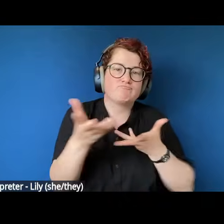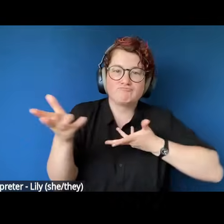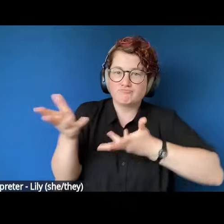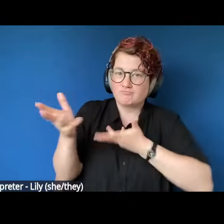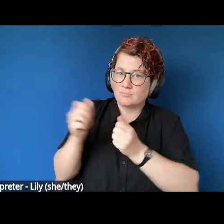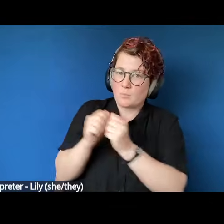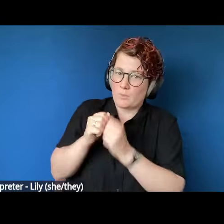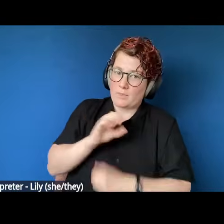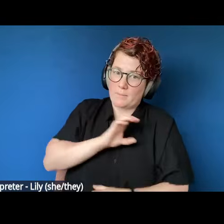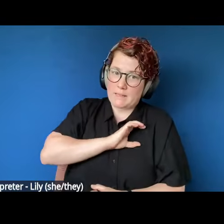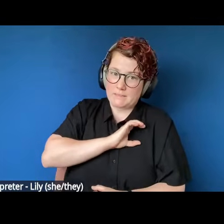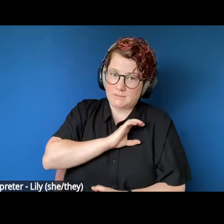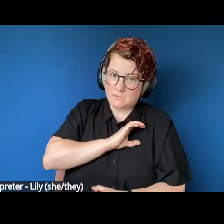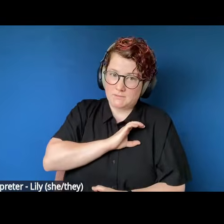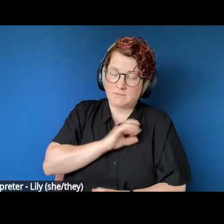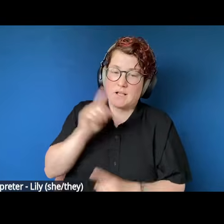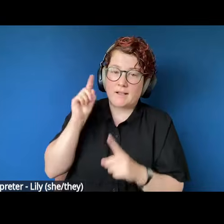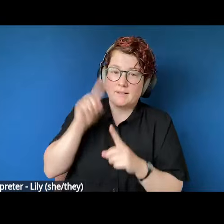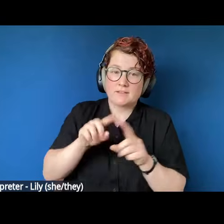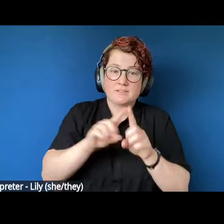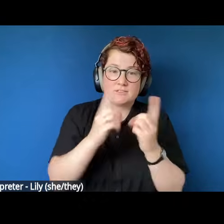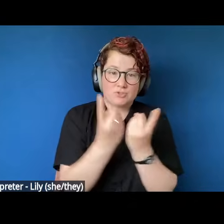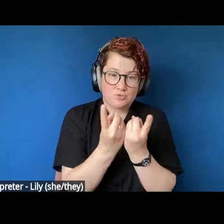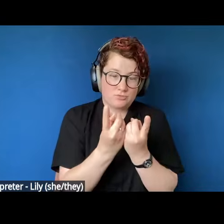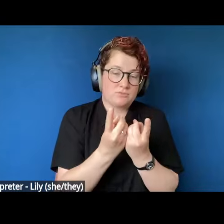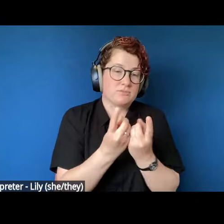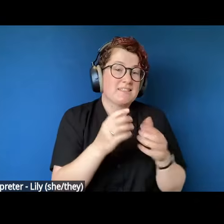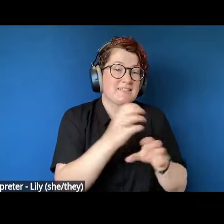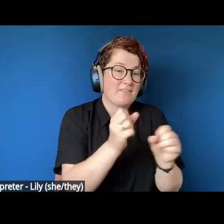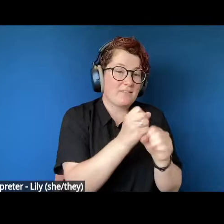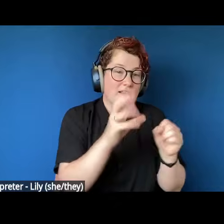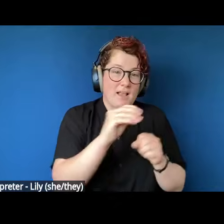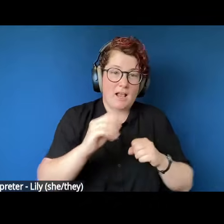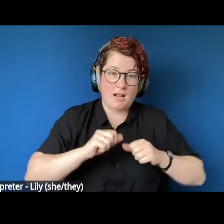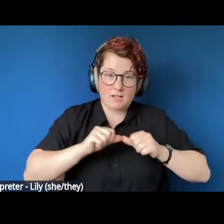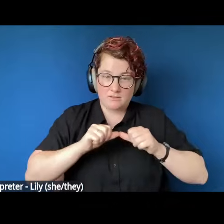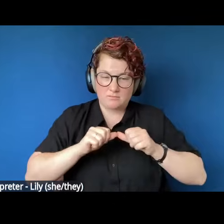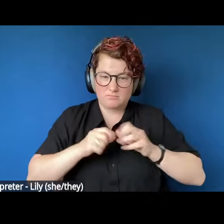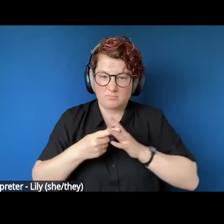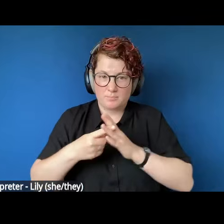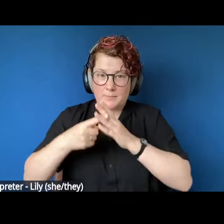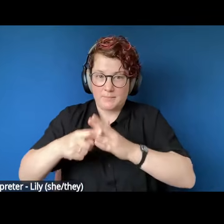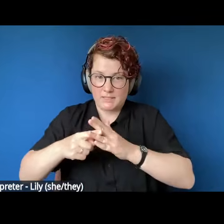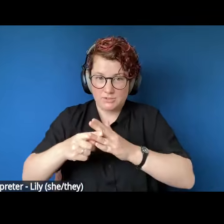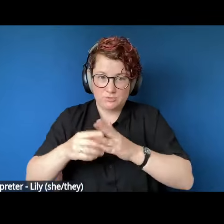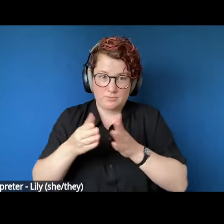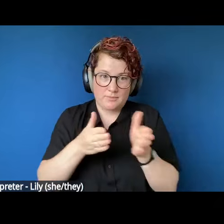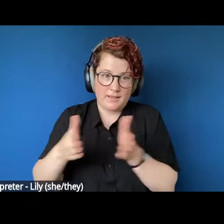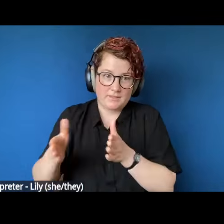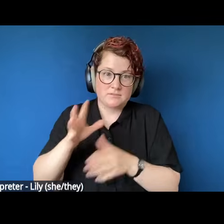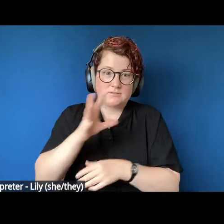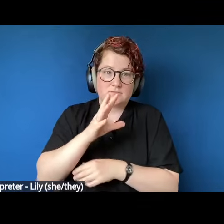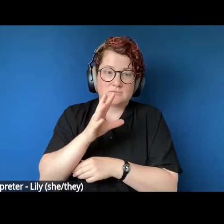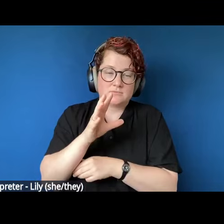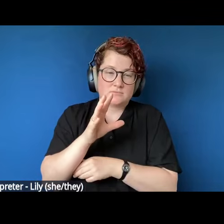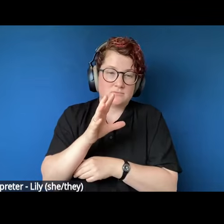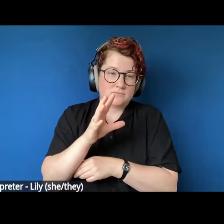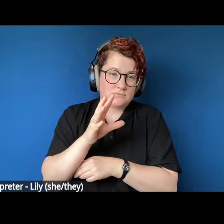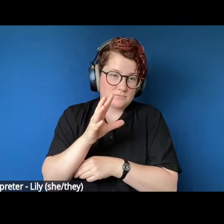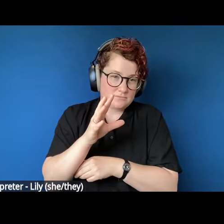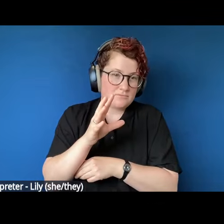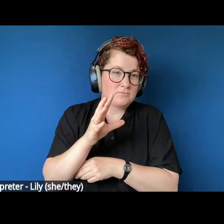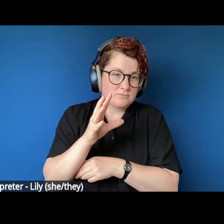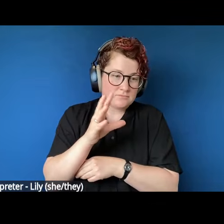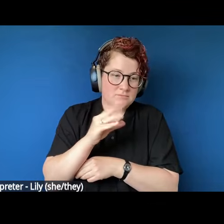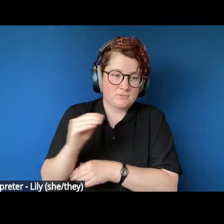Education until the district's safety and implementation plans are approved by the Minister of Education and Childcare, at which time this